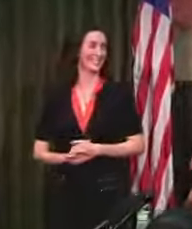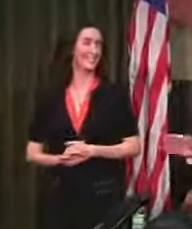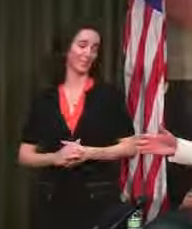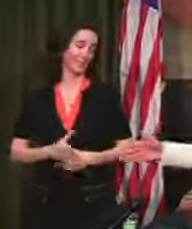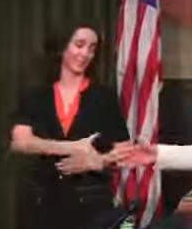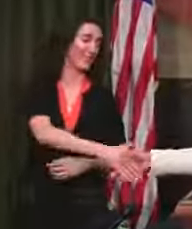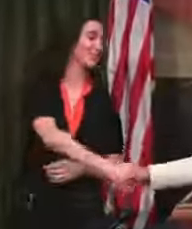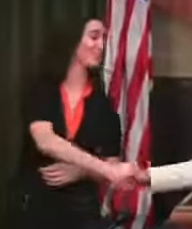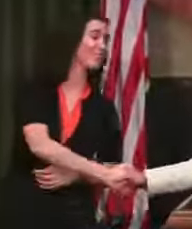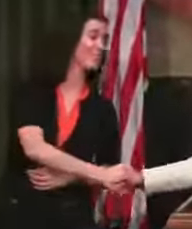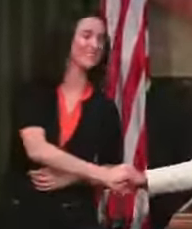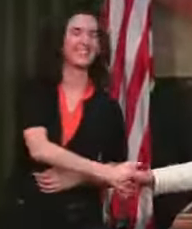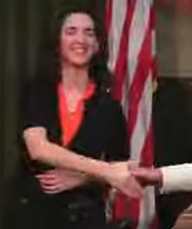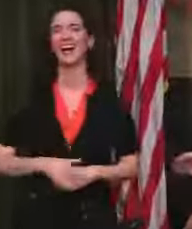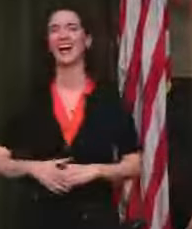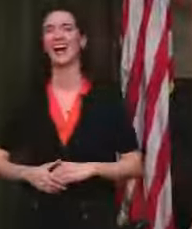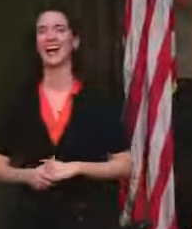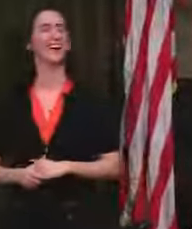Thank you.